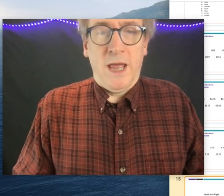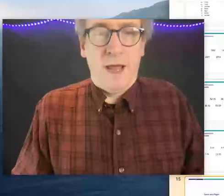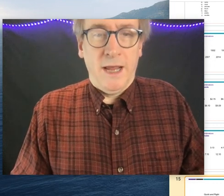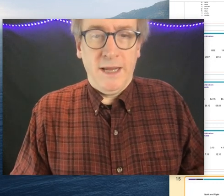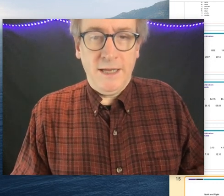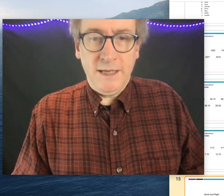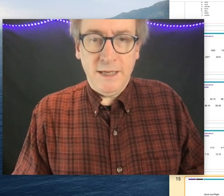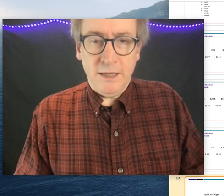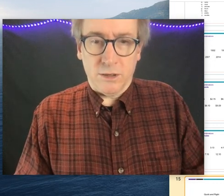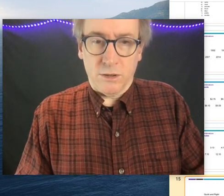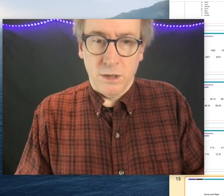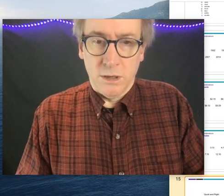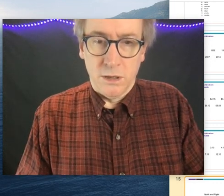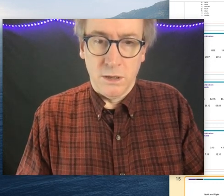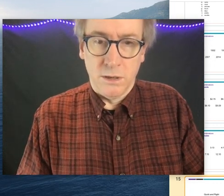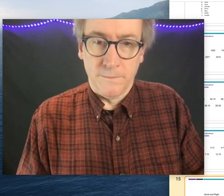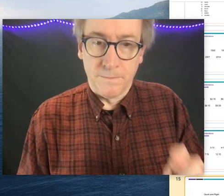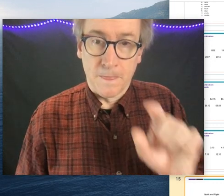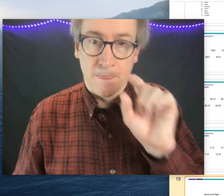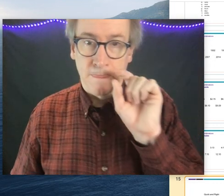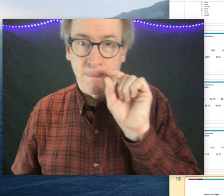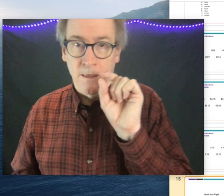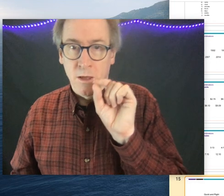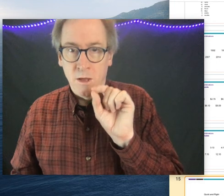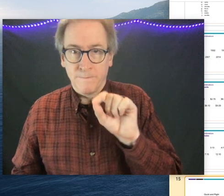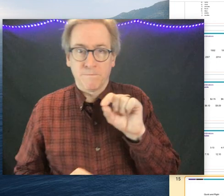So here,